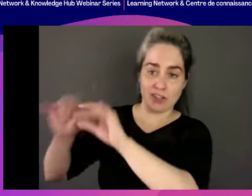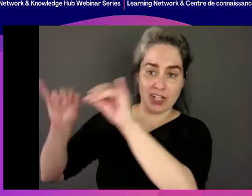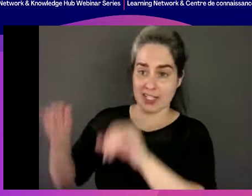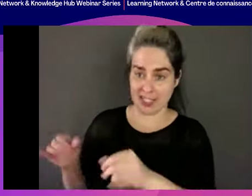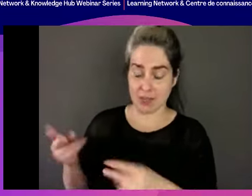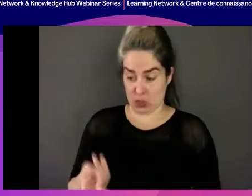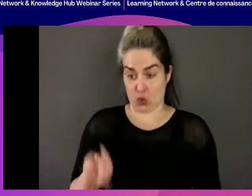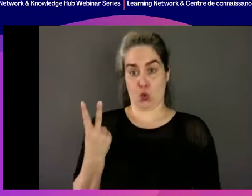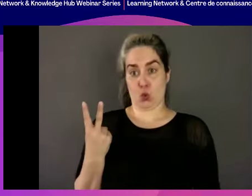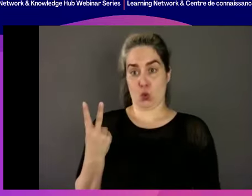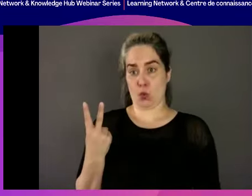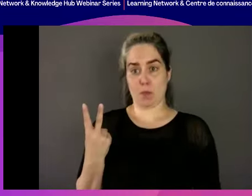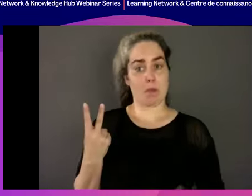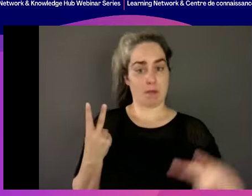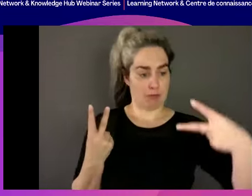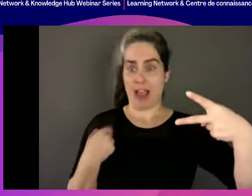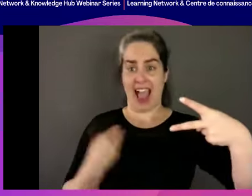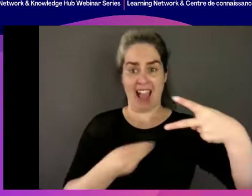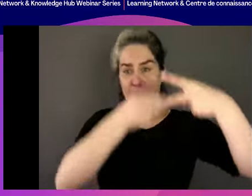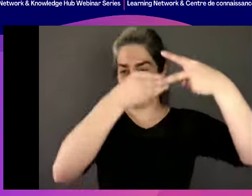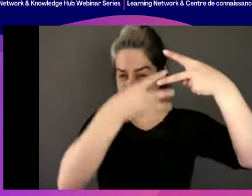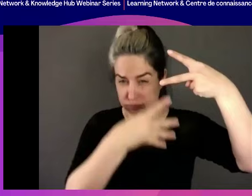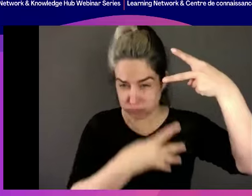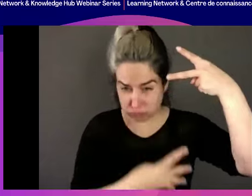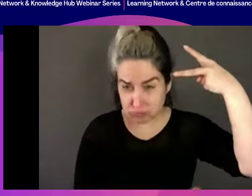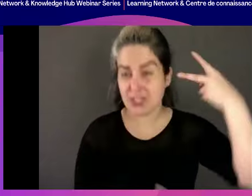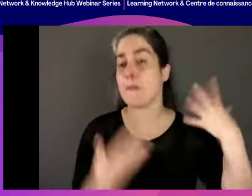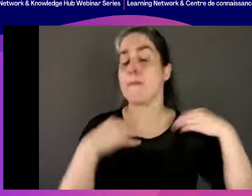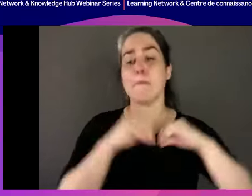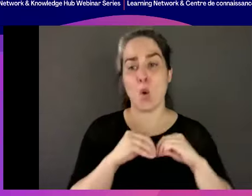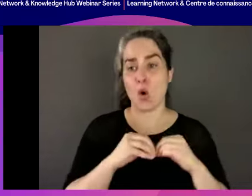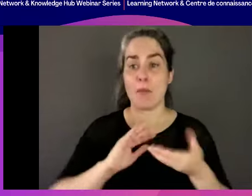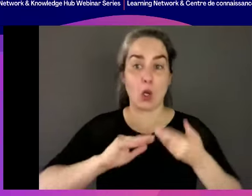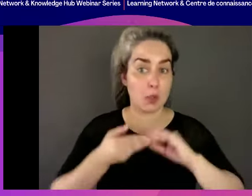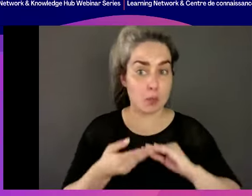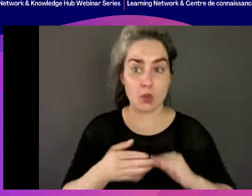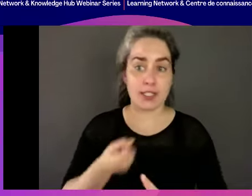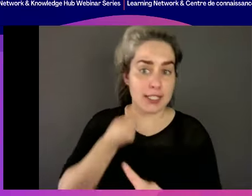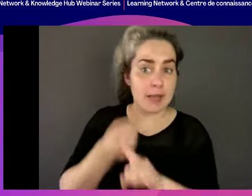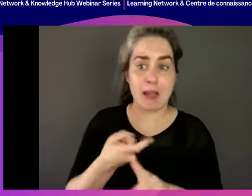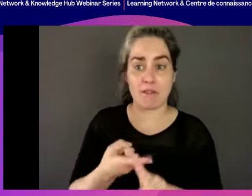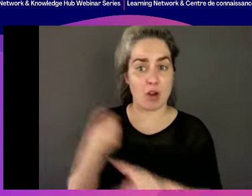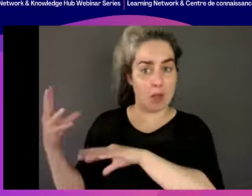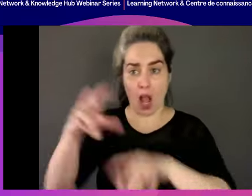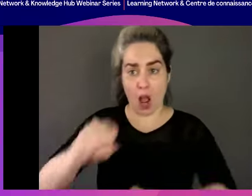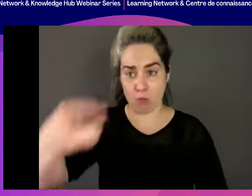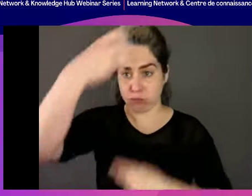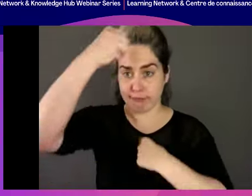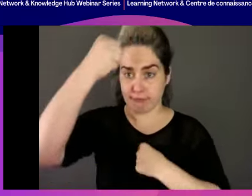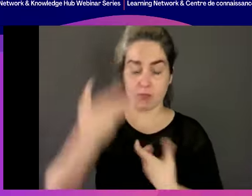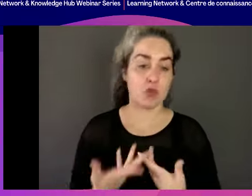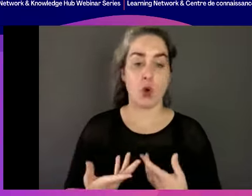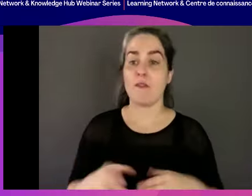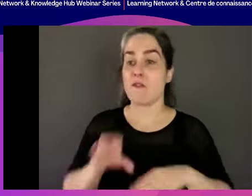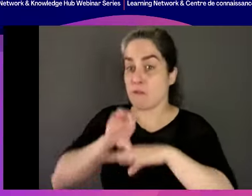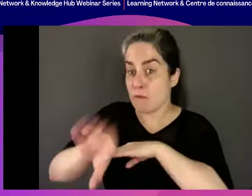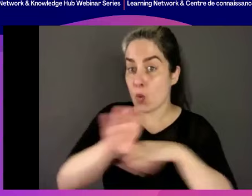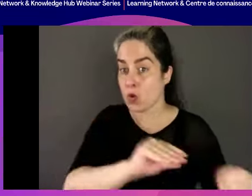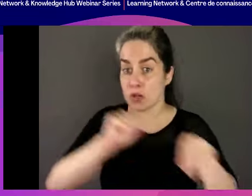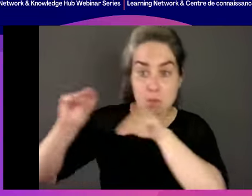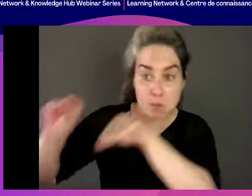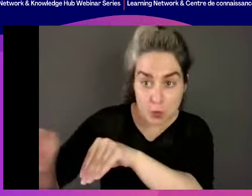including, for just another example, many communities were affected by relocation policies, forced sedentarization,